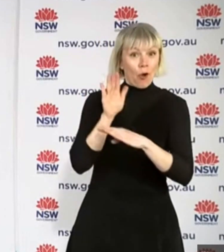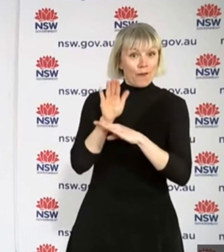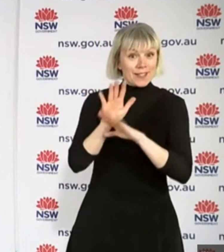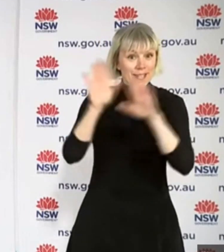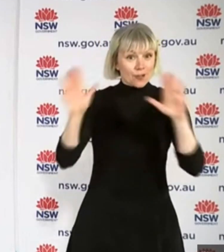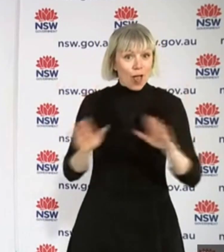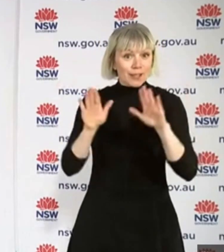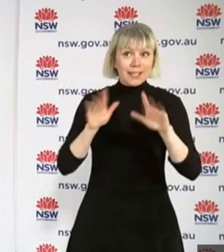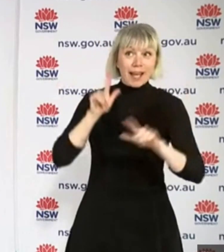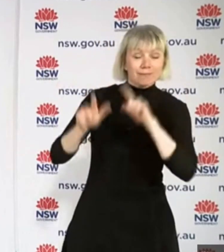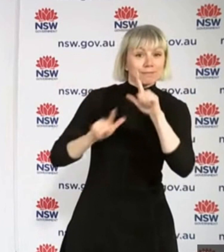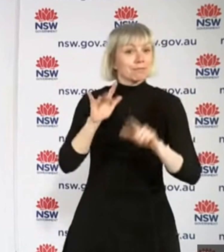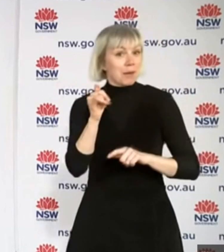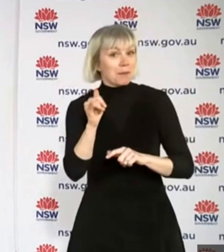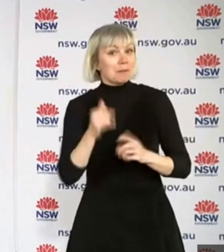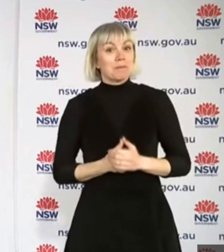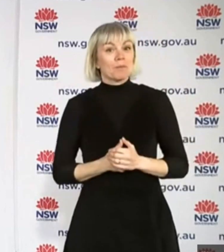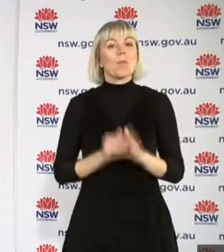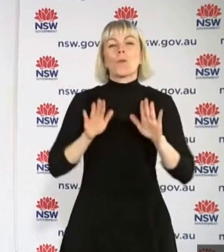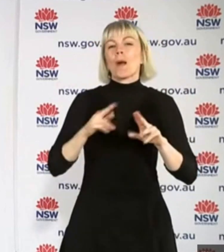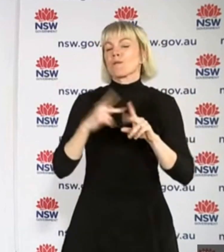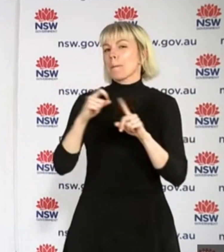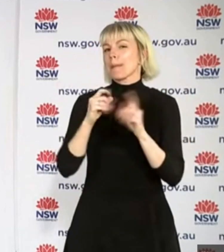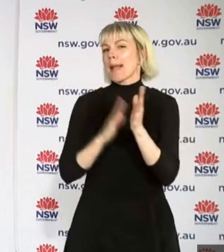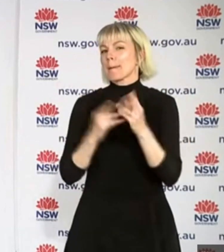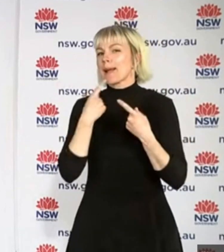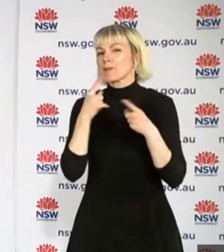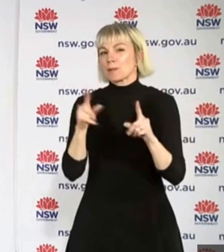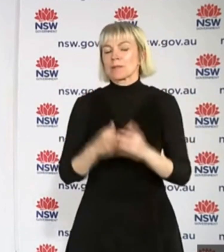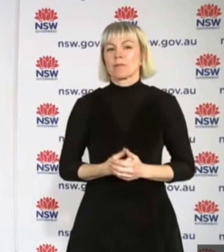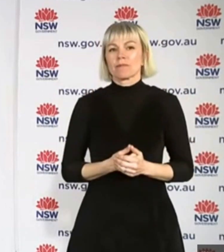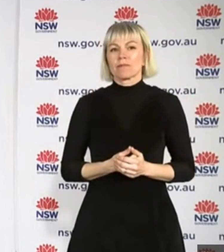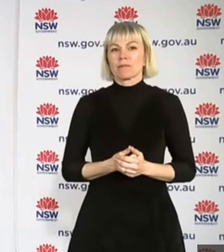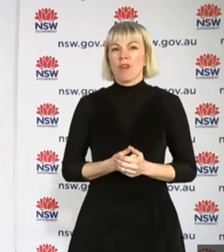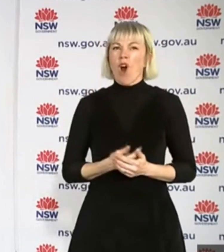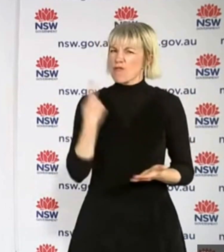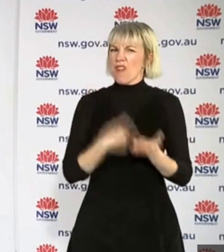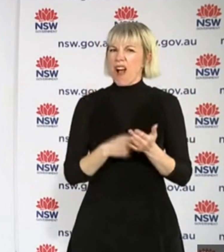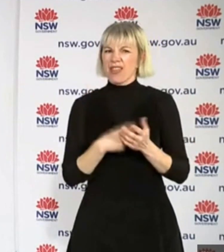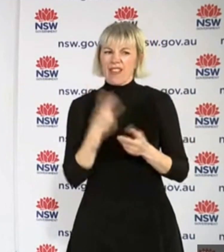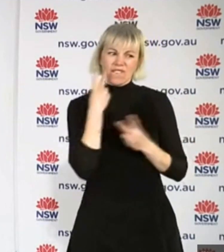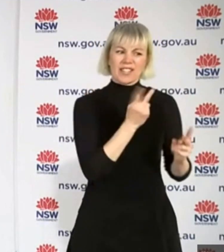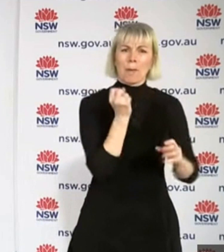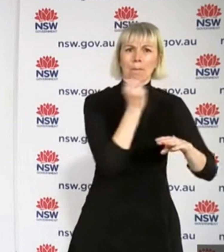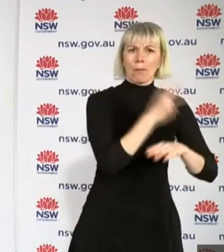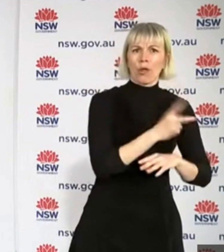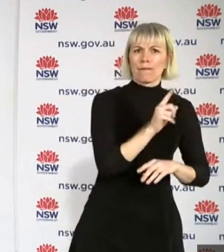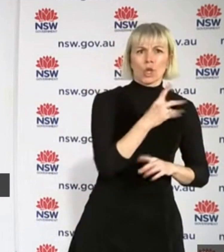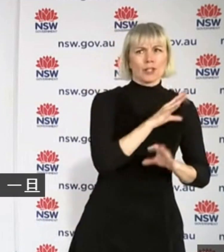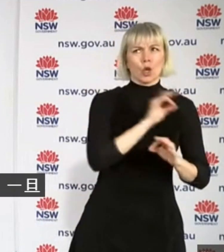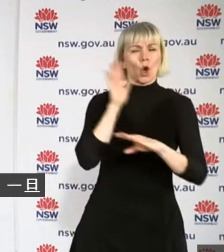well. And I don't want it to be the case that I'll be able to go overseas before I'll be able to go to Perth. I hope that Australia will open up